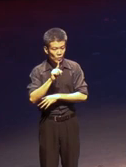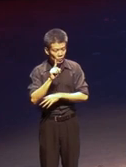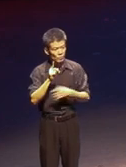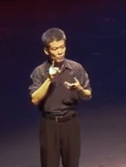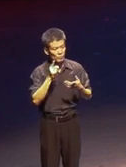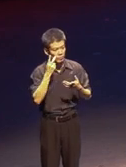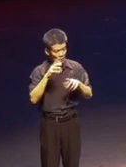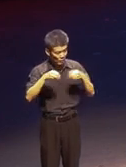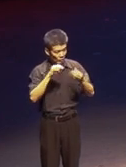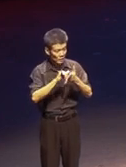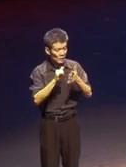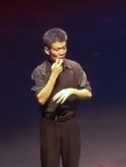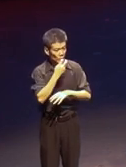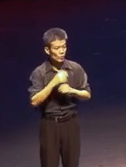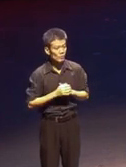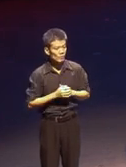still deliver a speech.